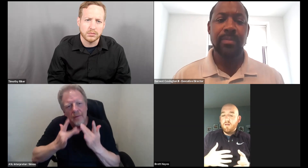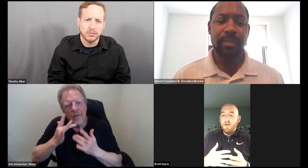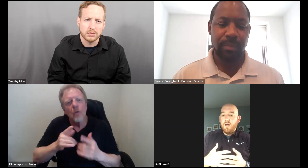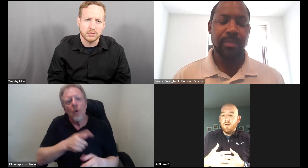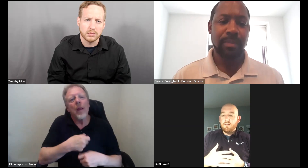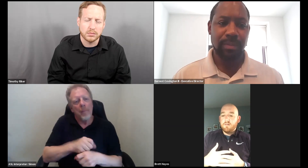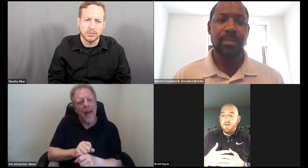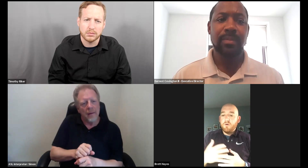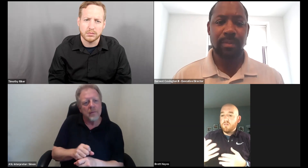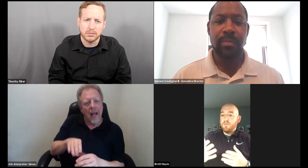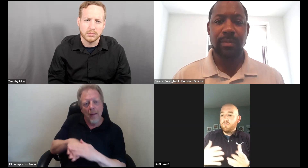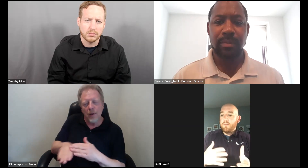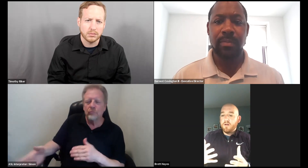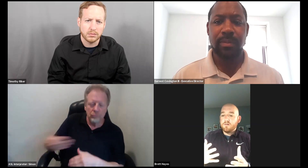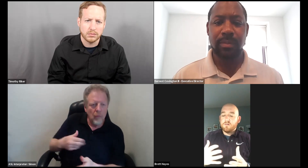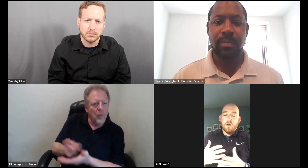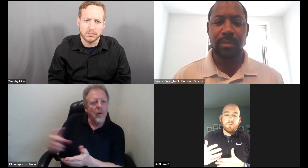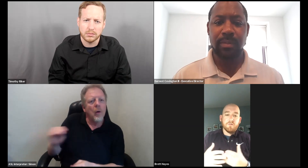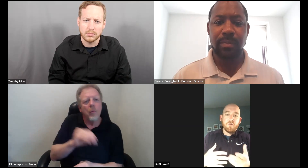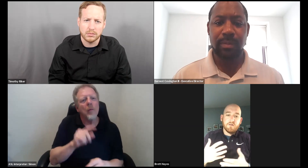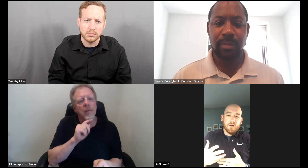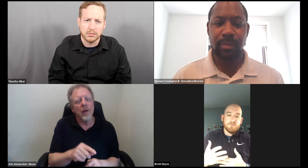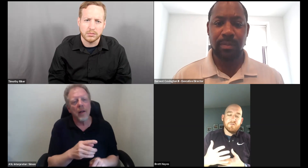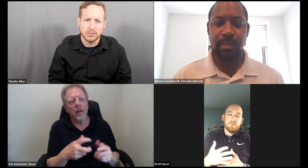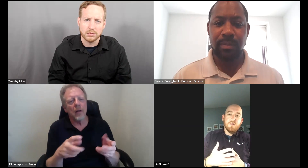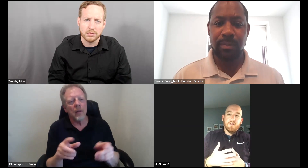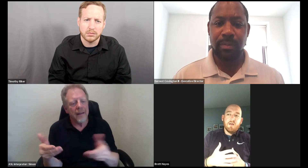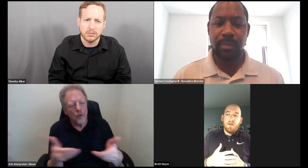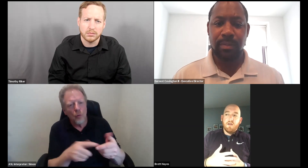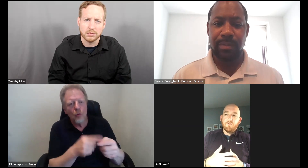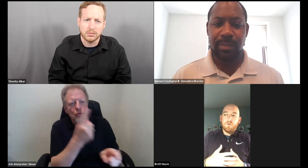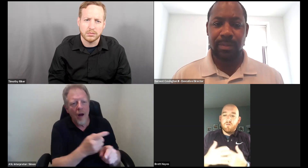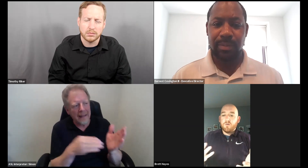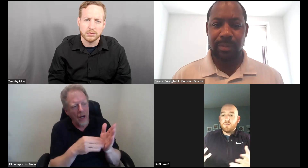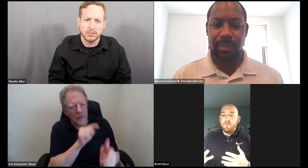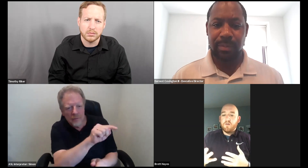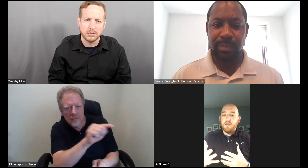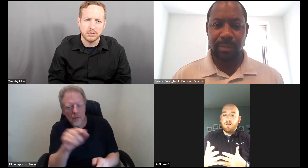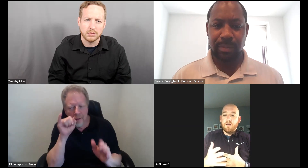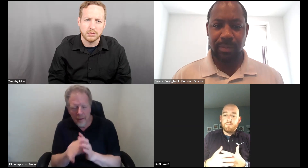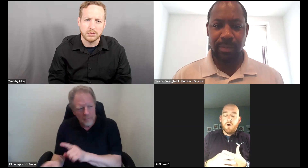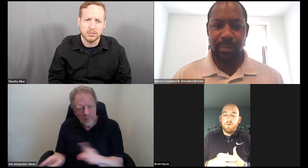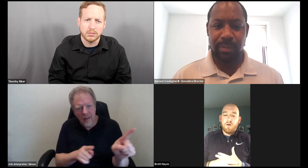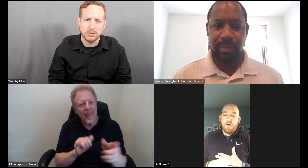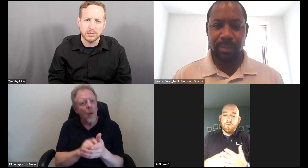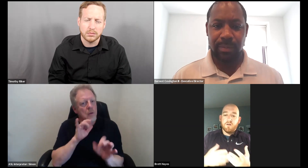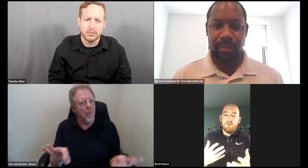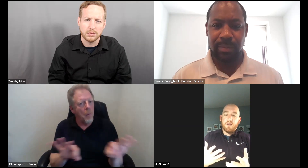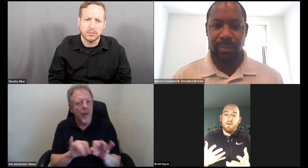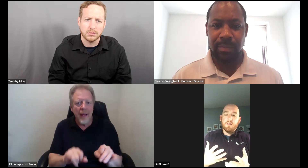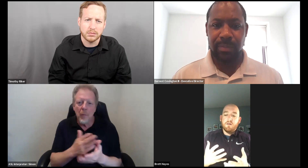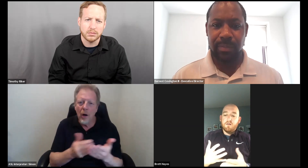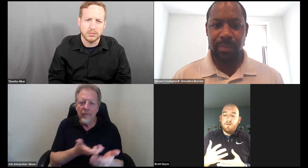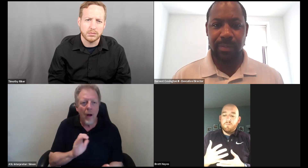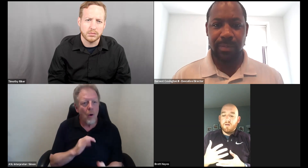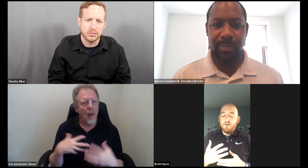them, and they put them in the right places to talk to the right doctors. And we thought it was significant as part of our healthcare